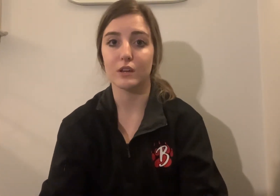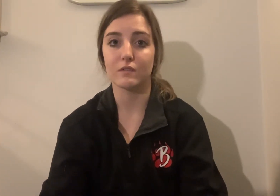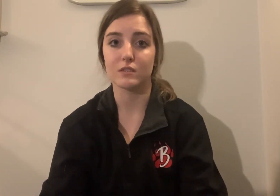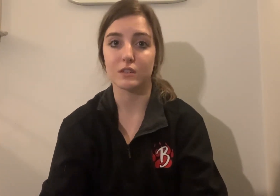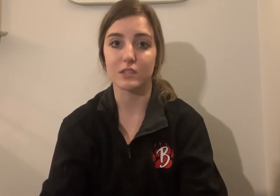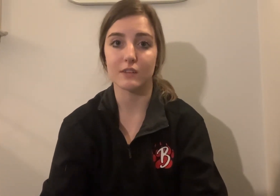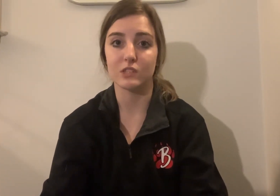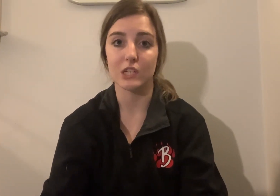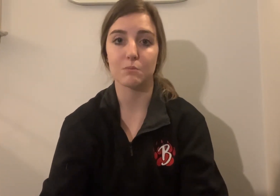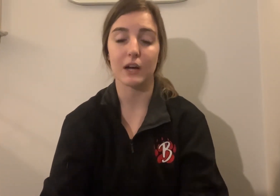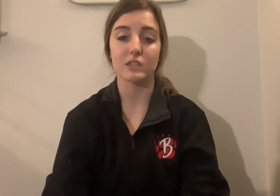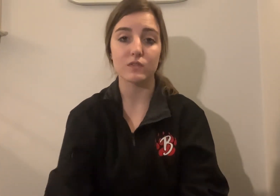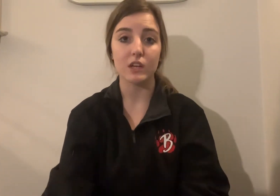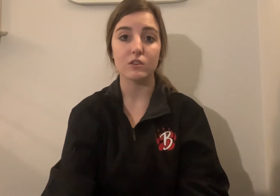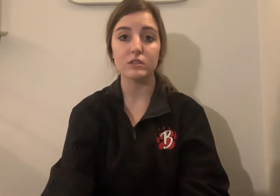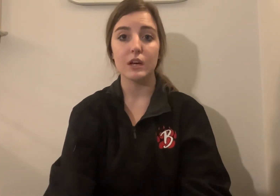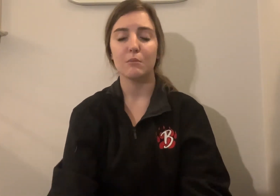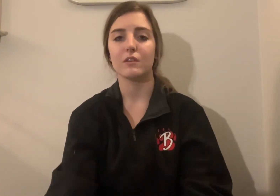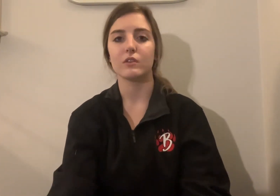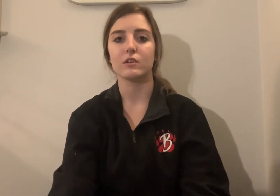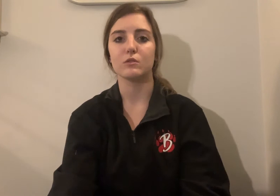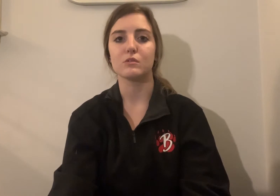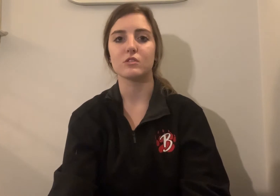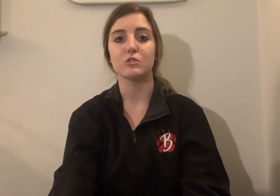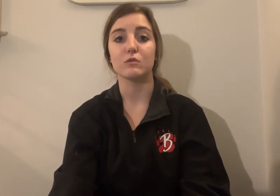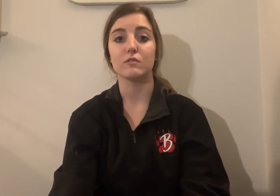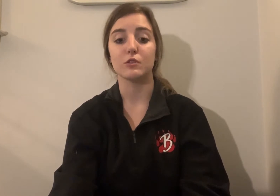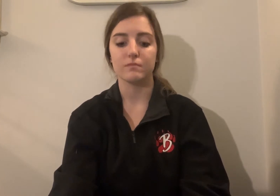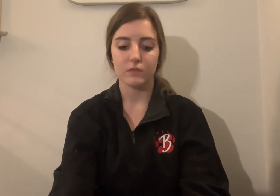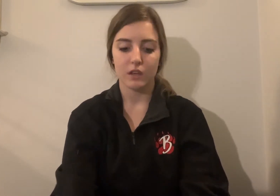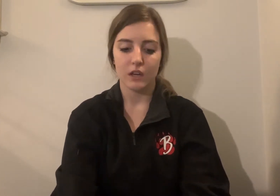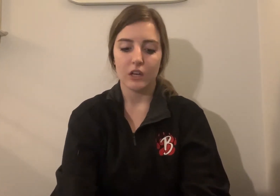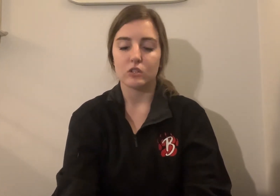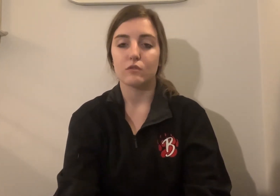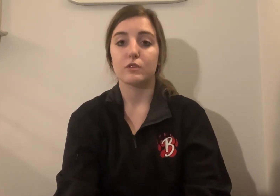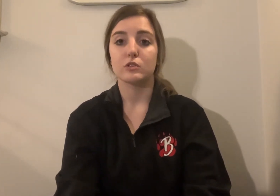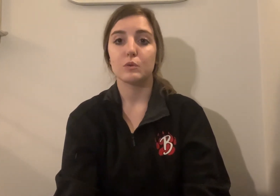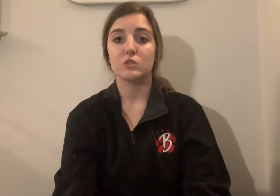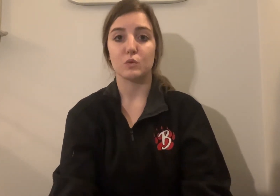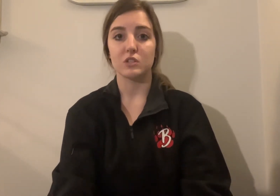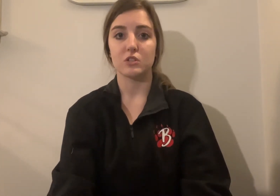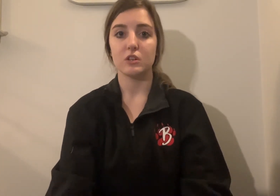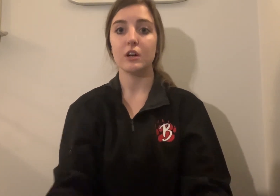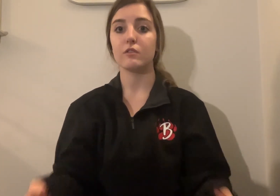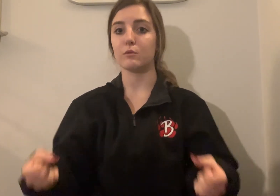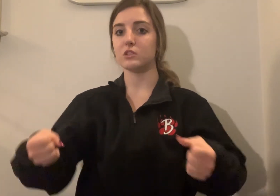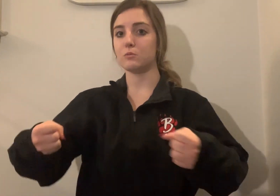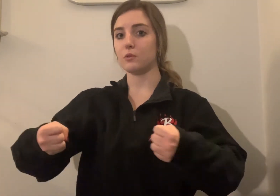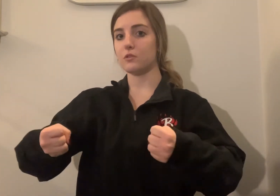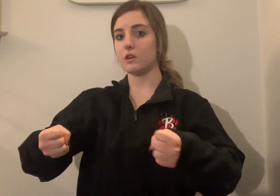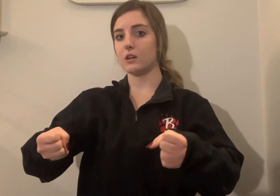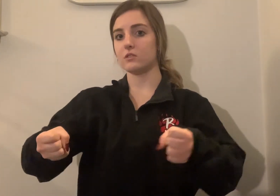these lists I've done in past videos, but I figured it was good to review. So the first one is winter. For winter, both your hands are